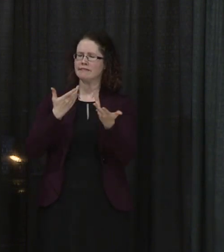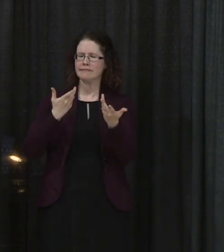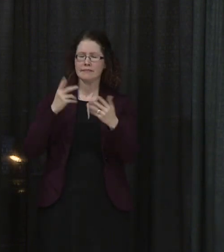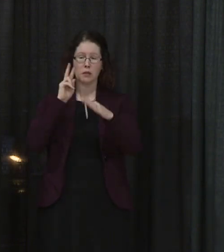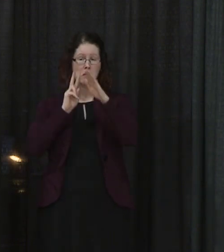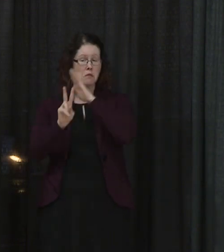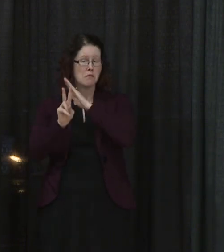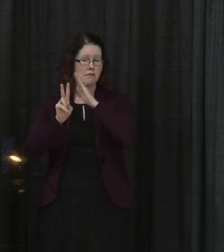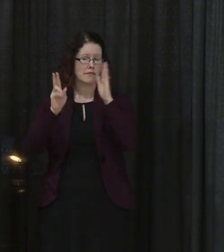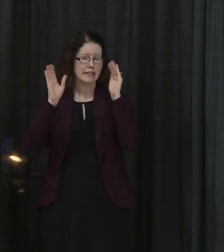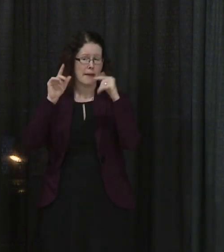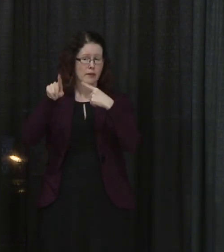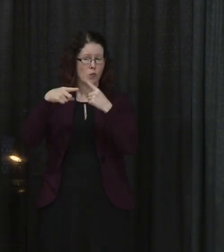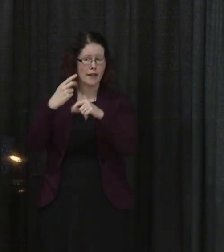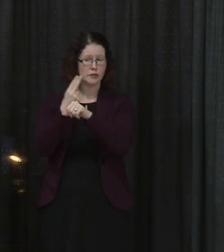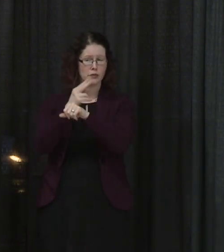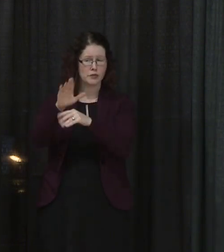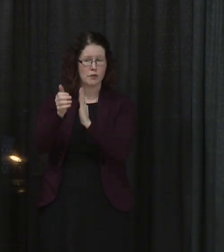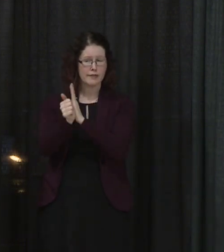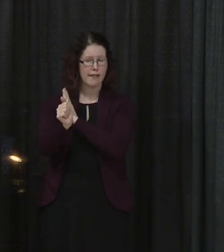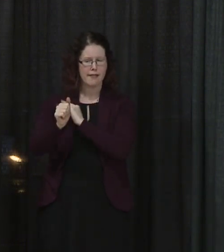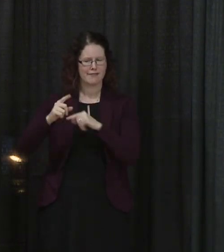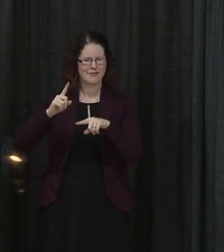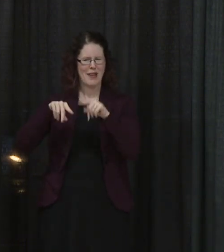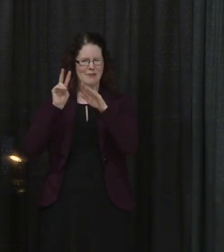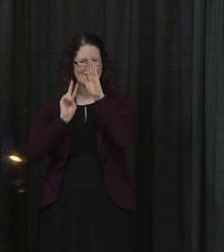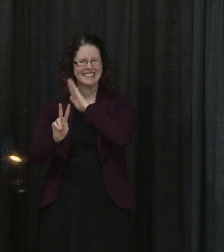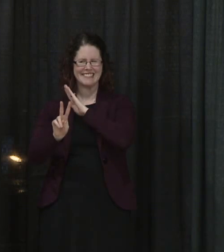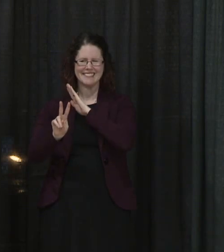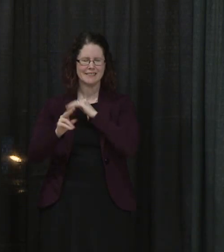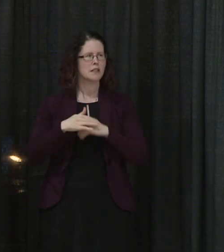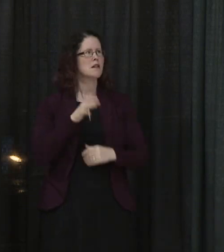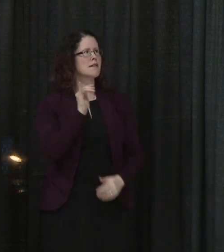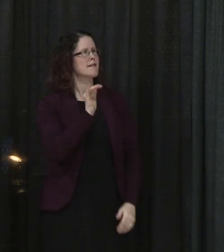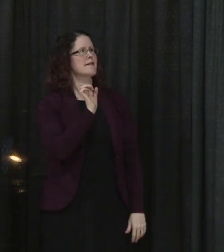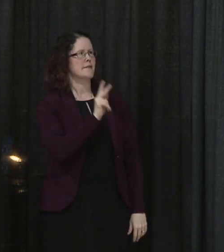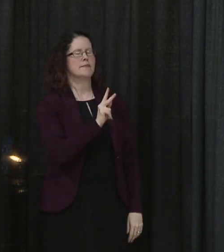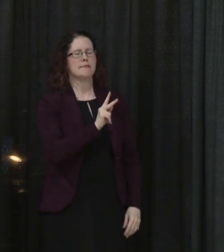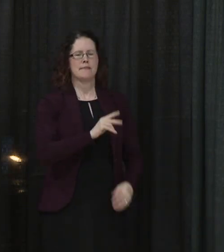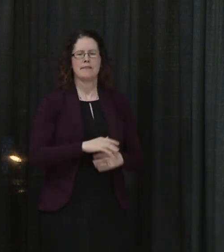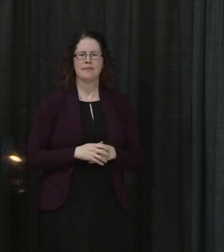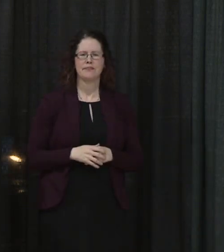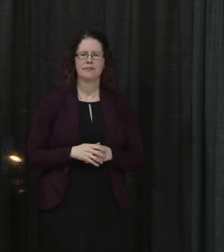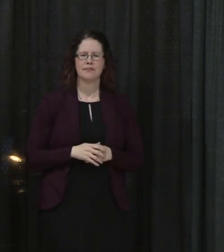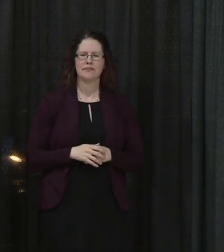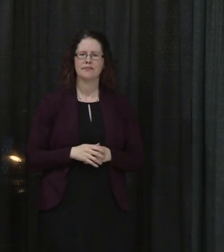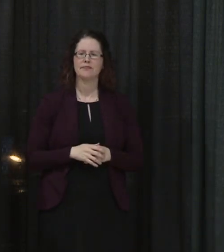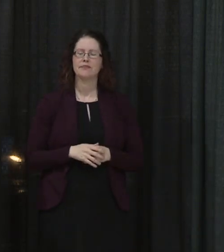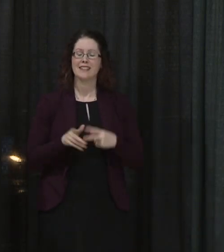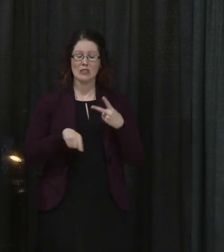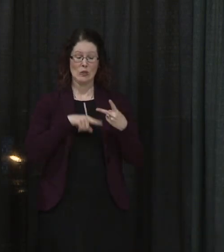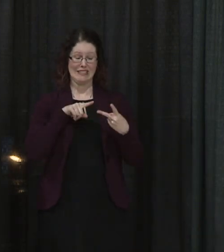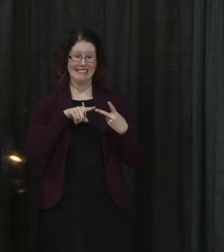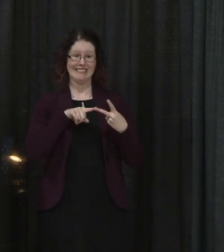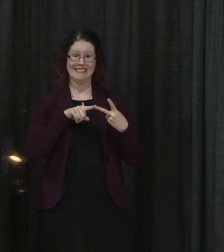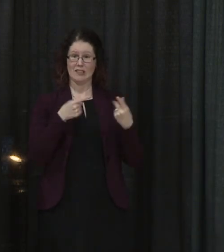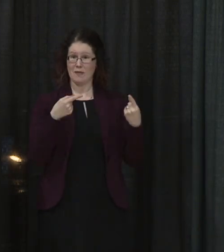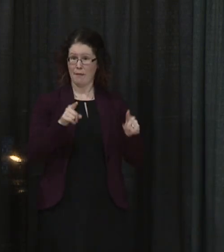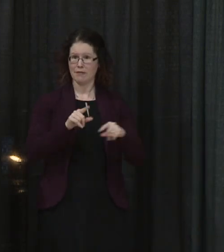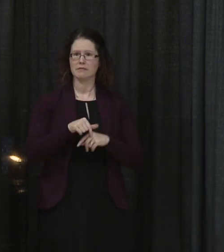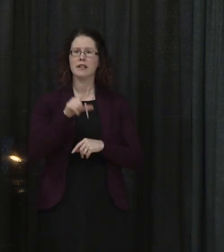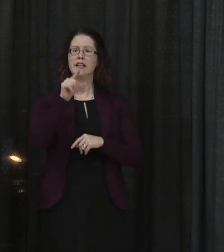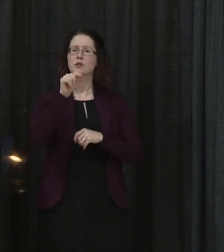it." Well, I never forgot her advice and her call to action. And exactly 20 years ago, while I was working at a